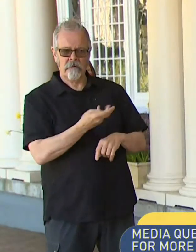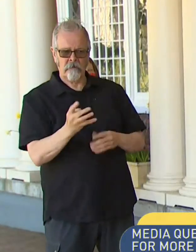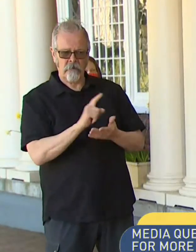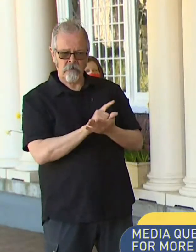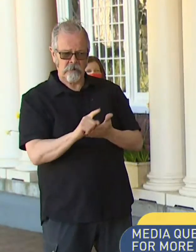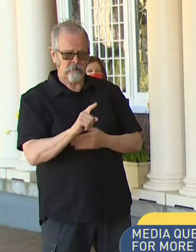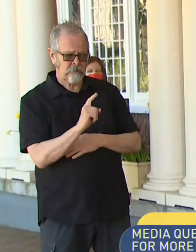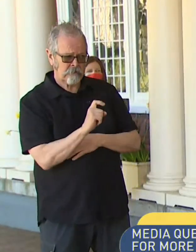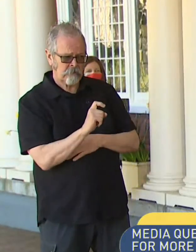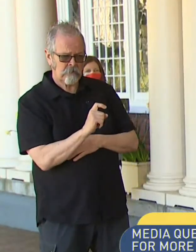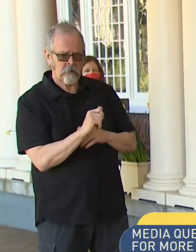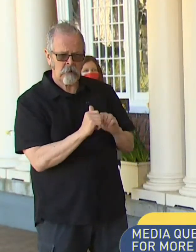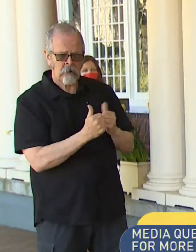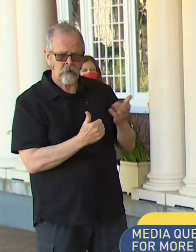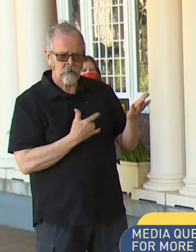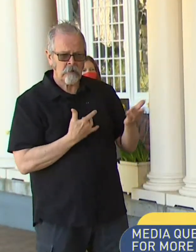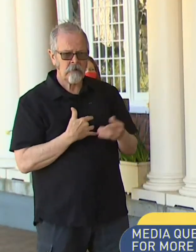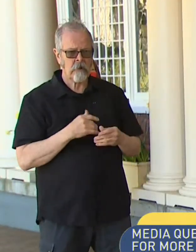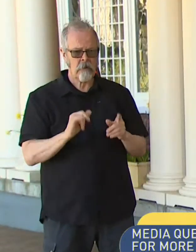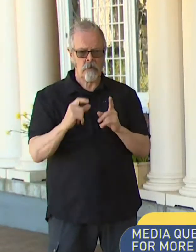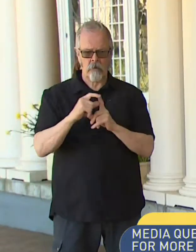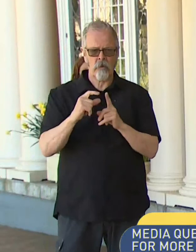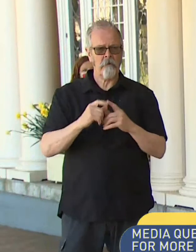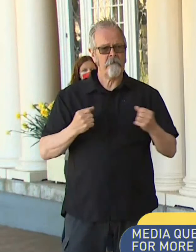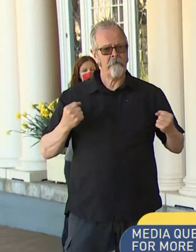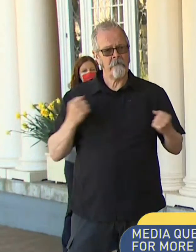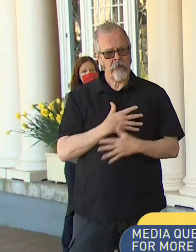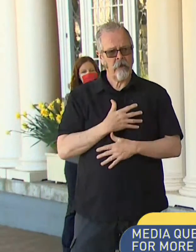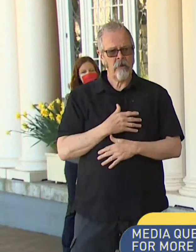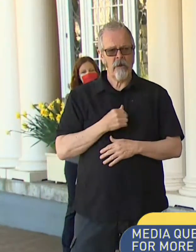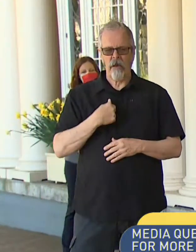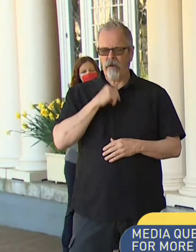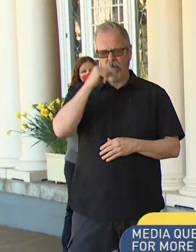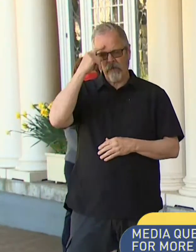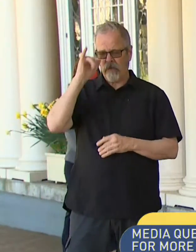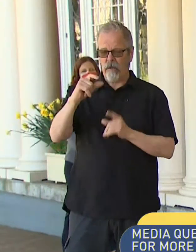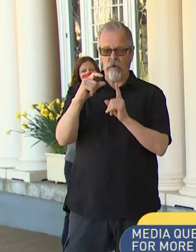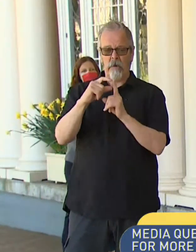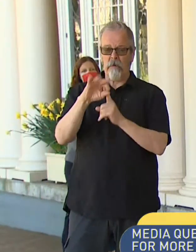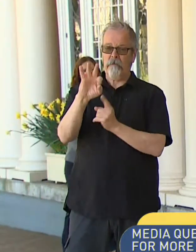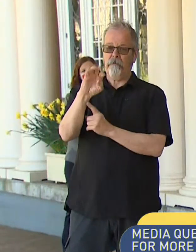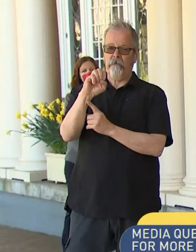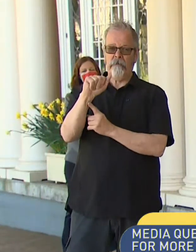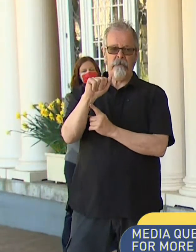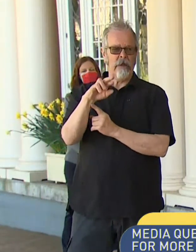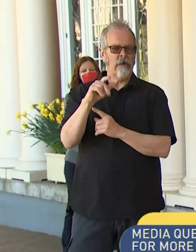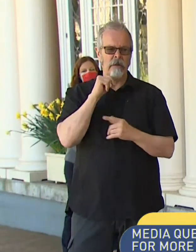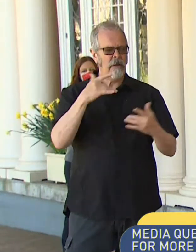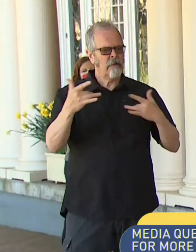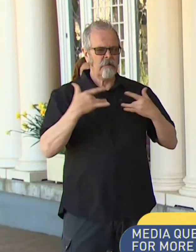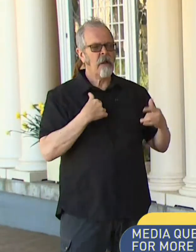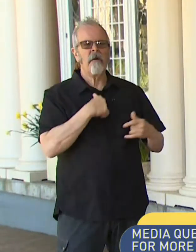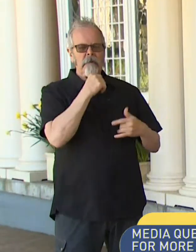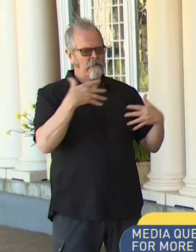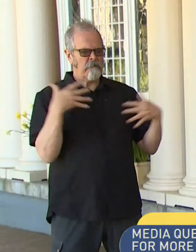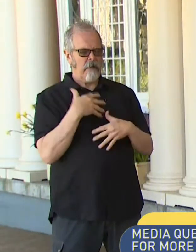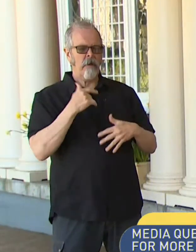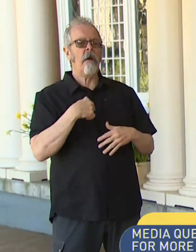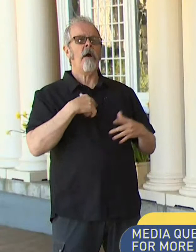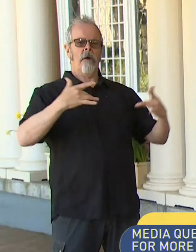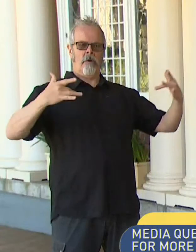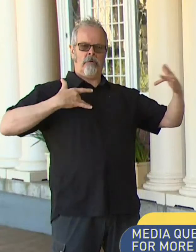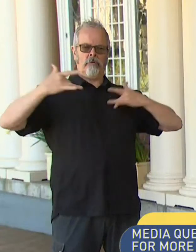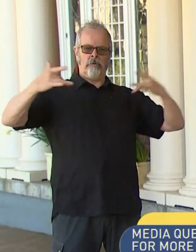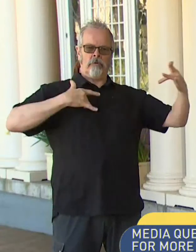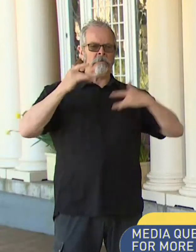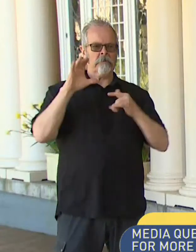Well, the word fear, I try to avoid it because I don't think it's productive. I am concerned, but I'm not fearful. And the reason is that we